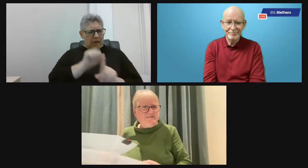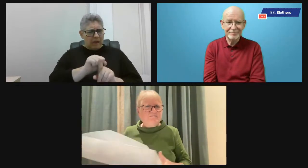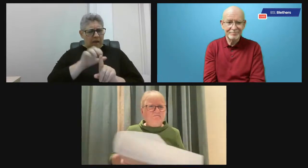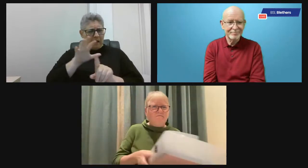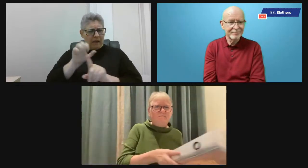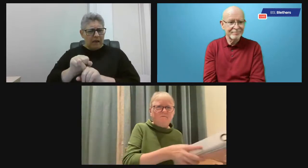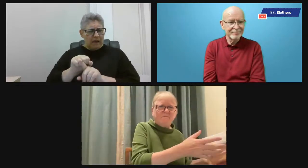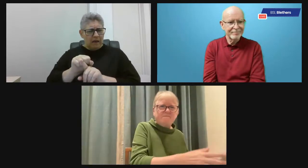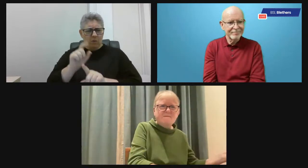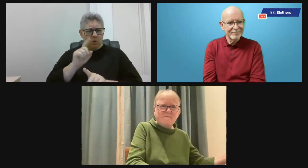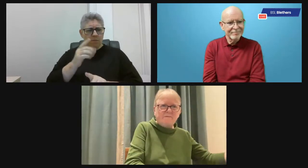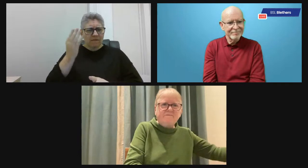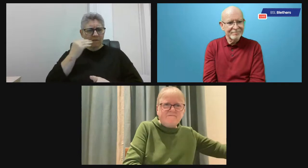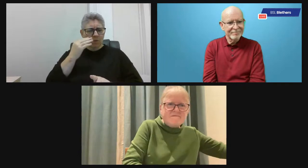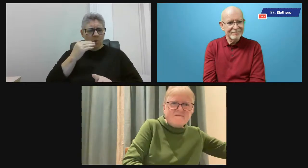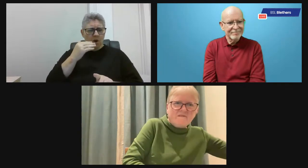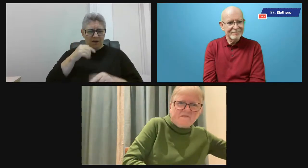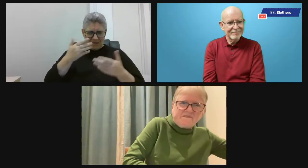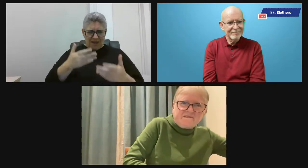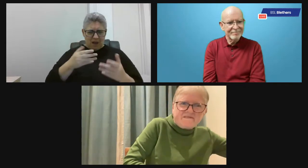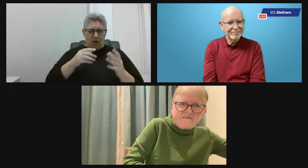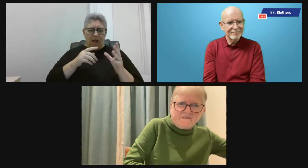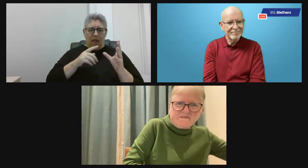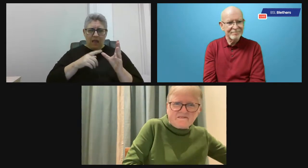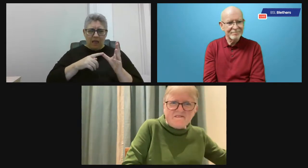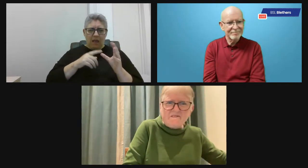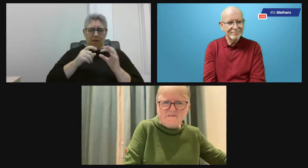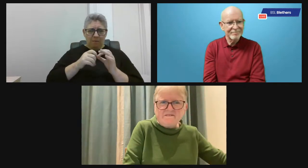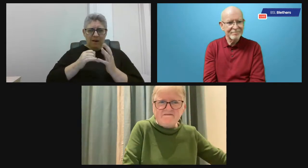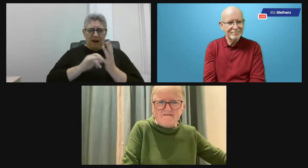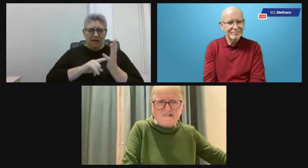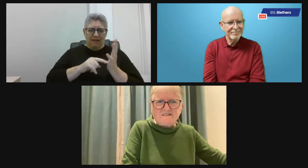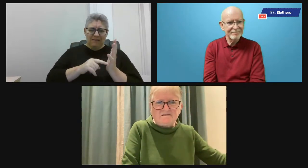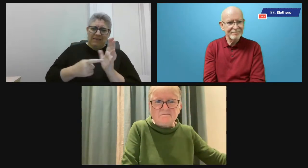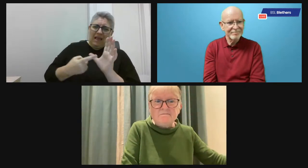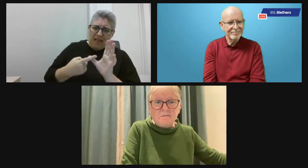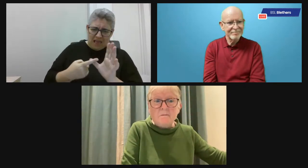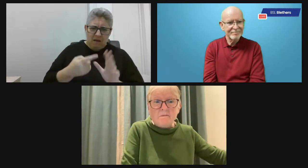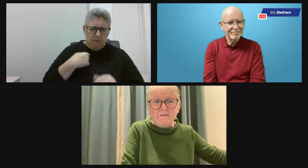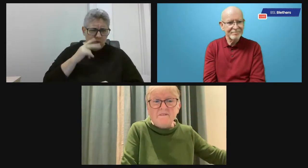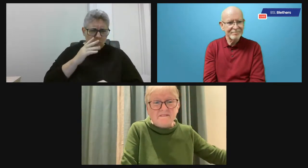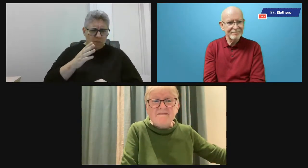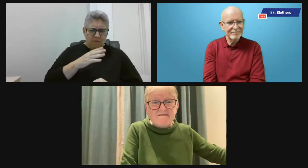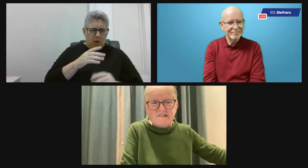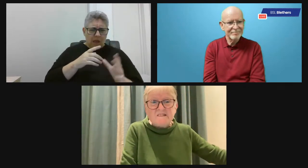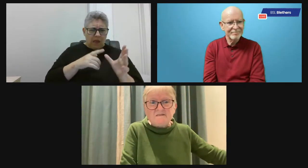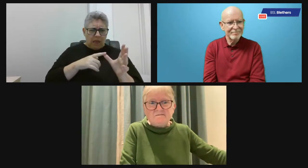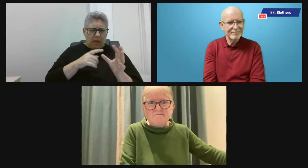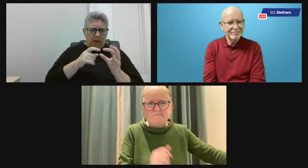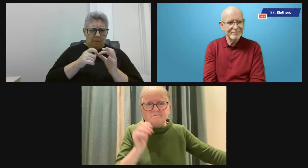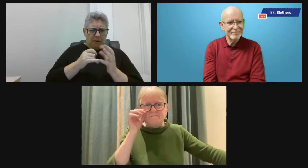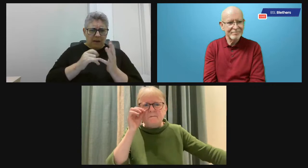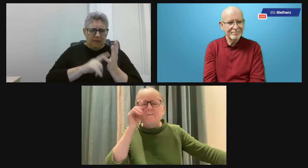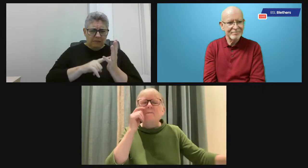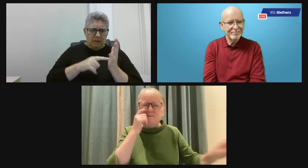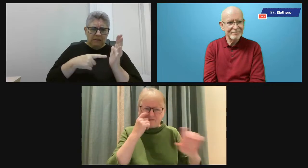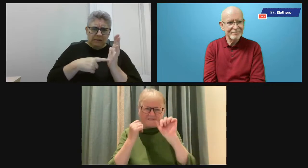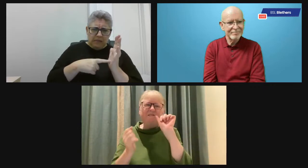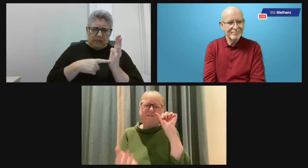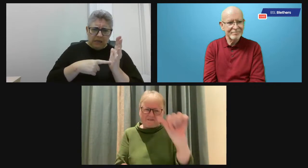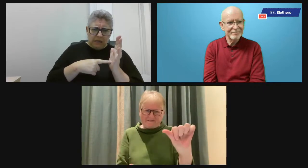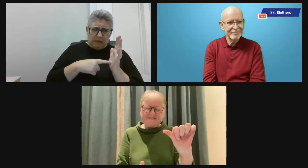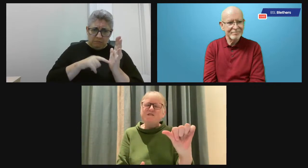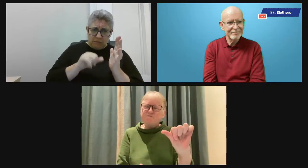typed. Amazing. Do you know what I did notice is now the acronym has